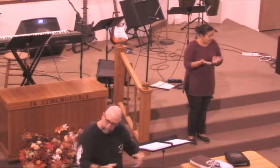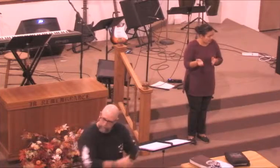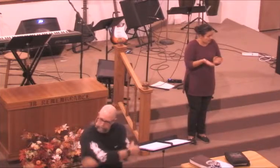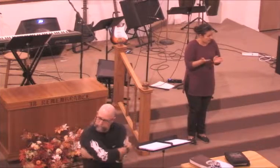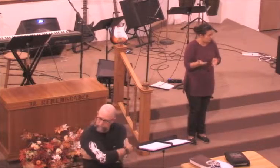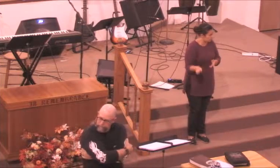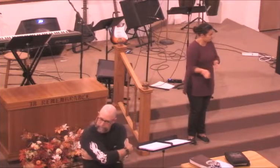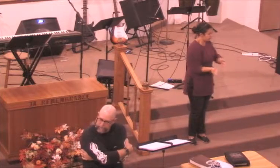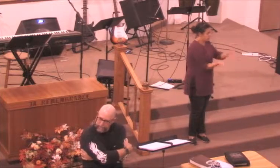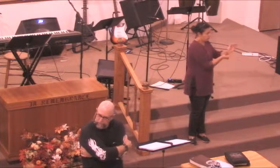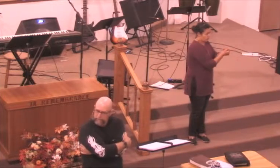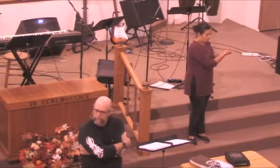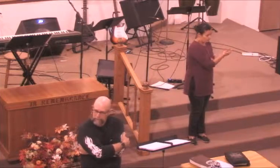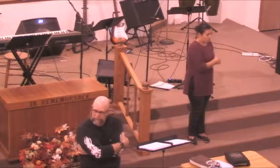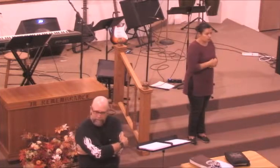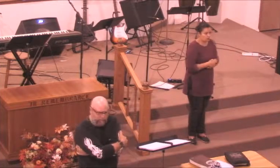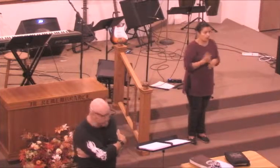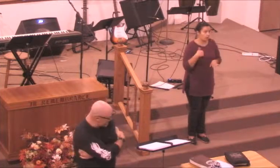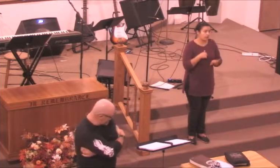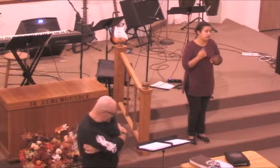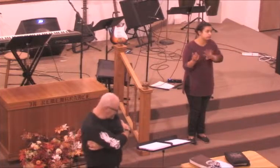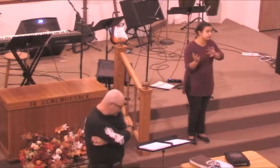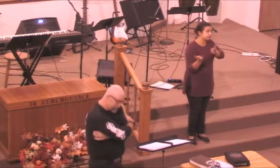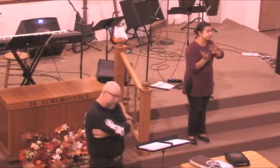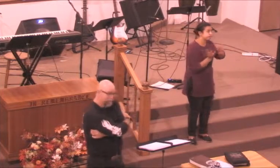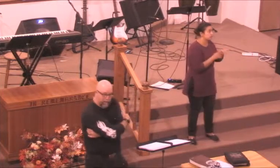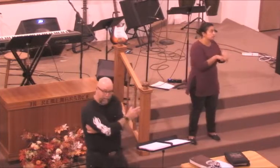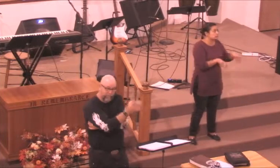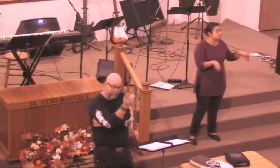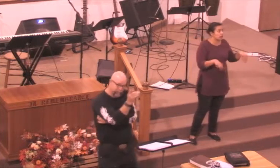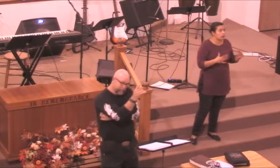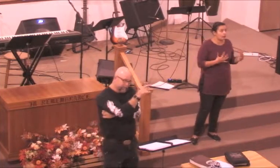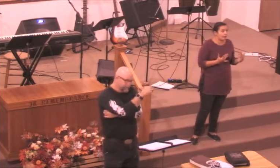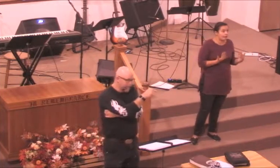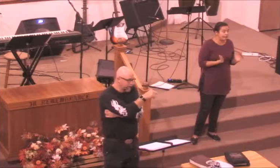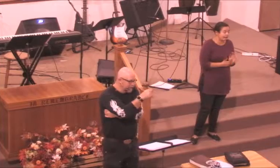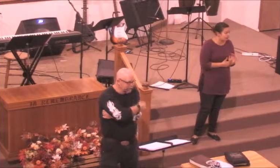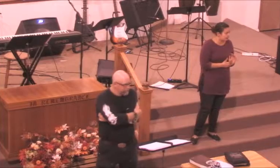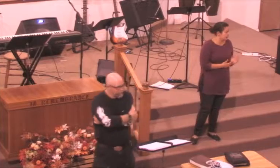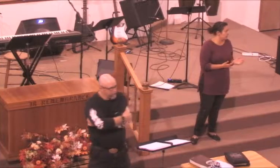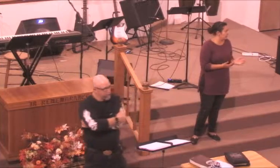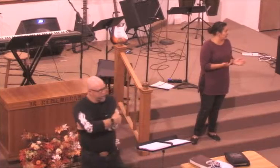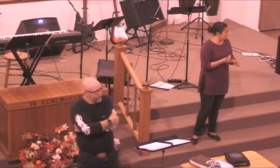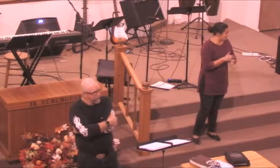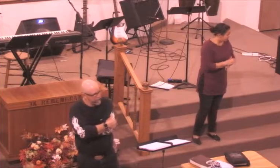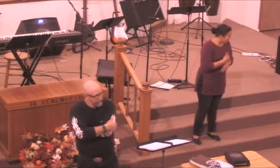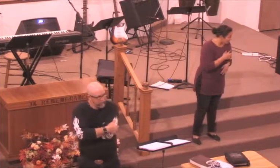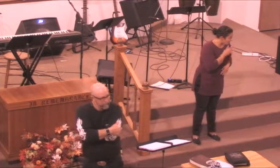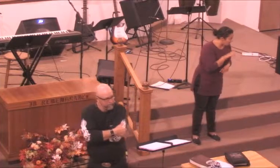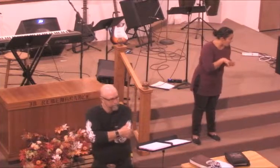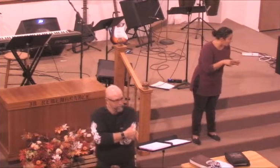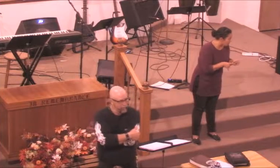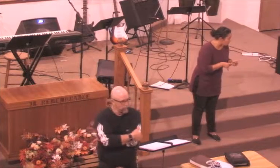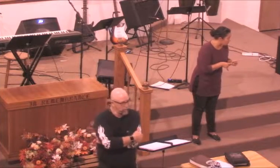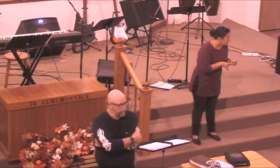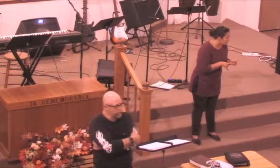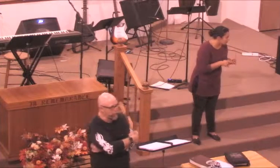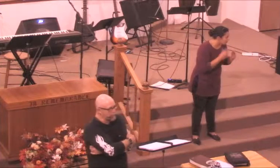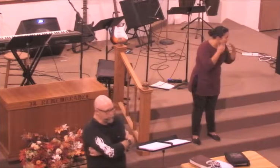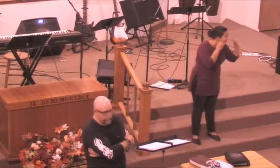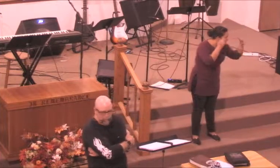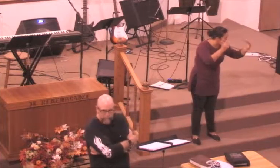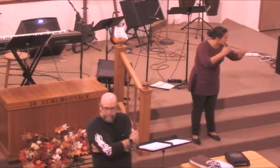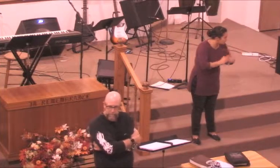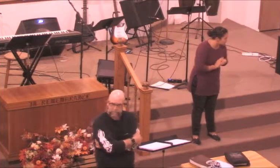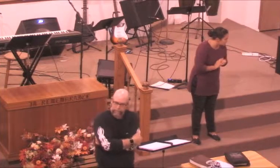disembark. We're sitting, hanging out. And I'm telling you, I'm going to talk about thankfulness tonight. And you know what?